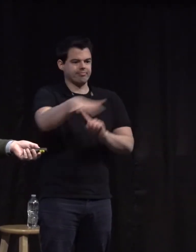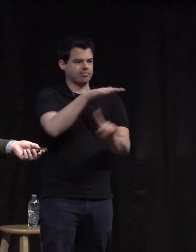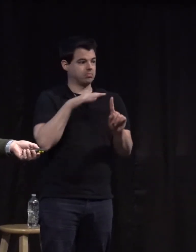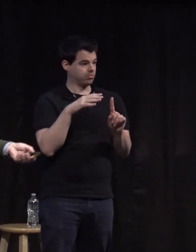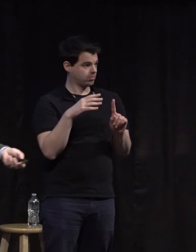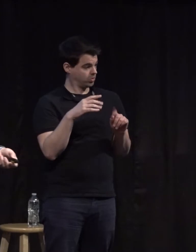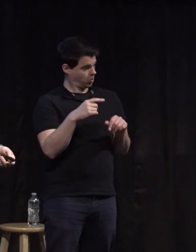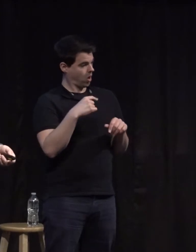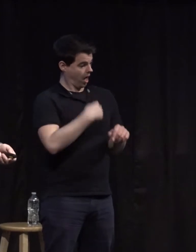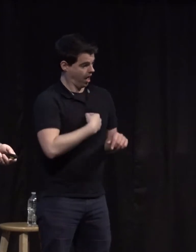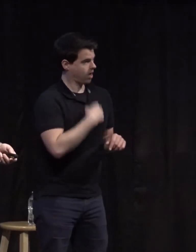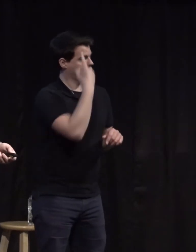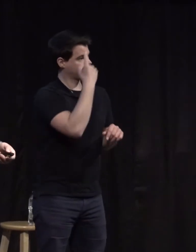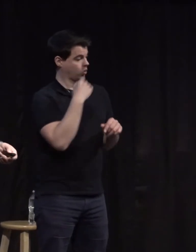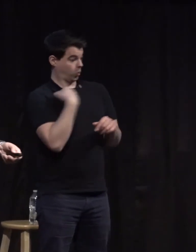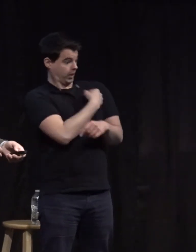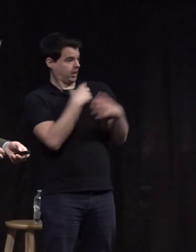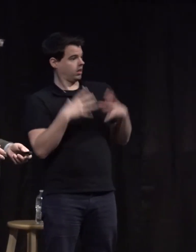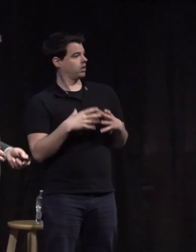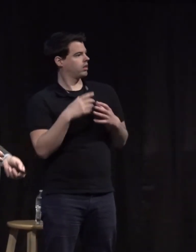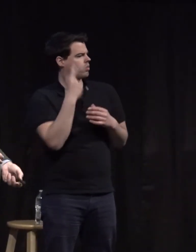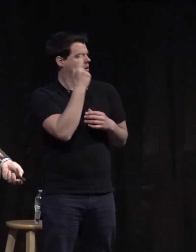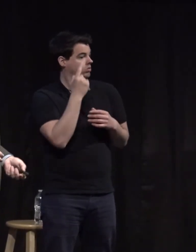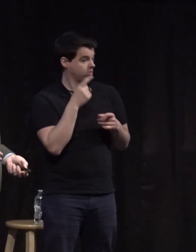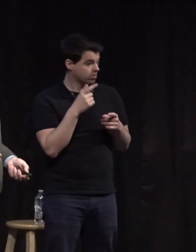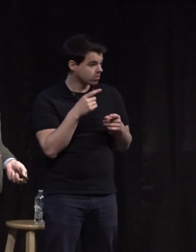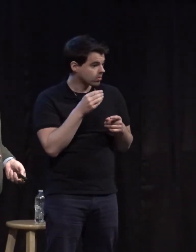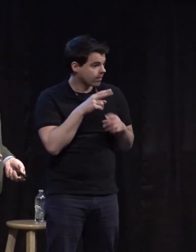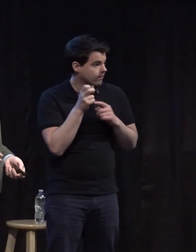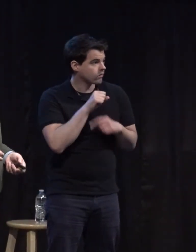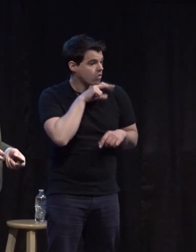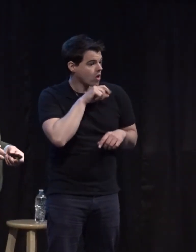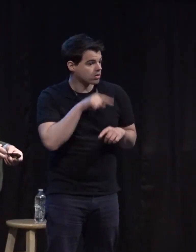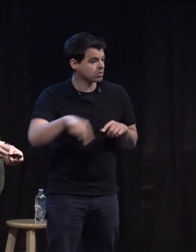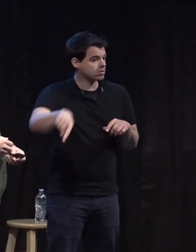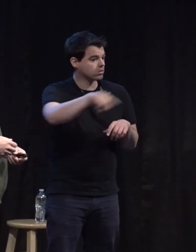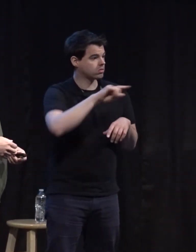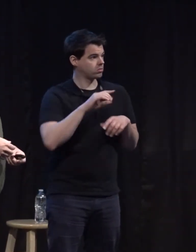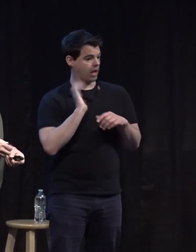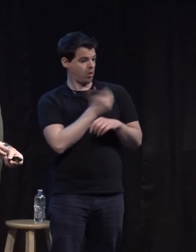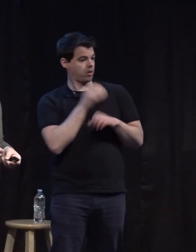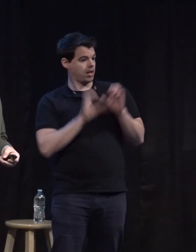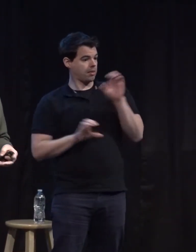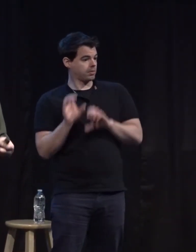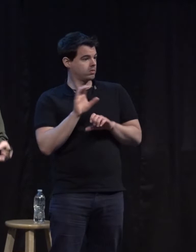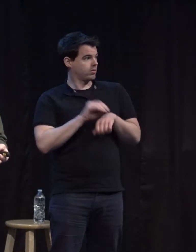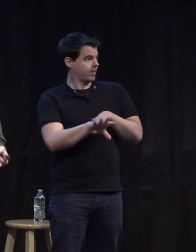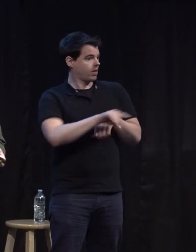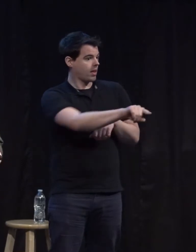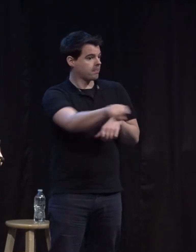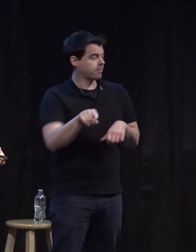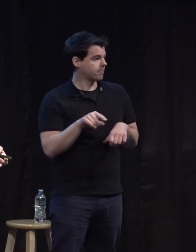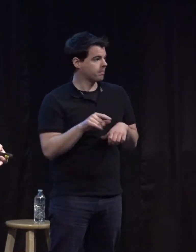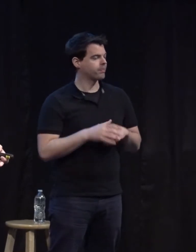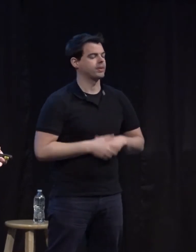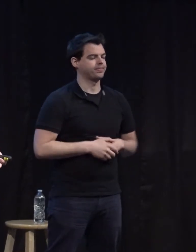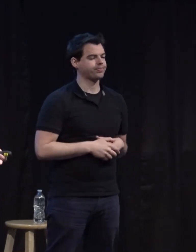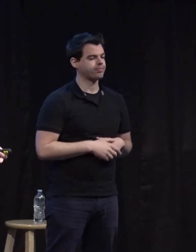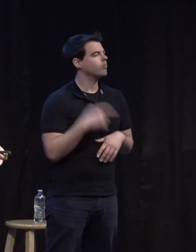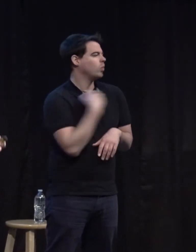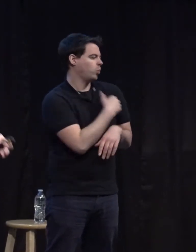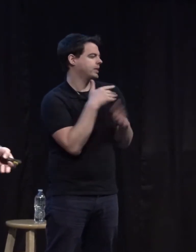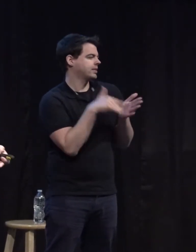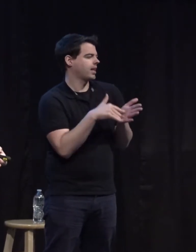are, in and around the neighborhoods that we live in? So we studied a species called the green